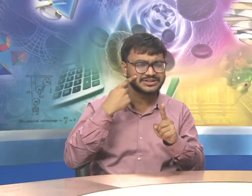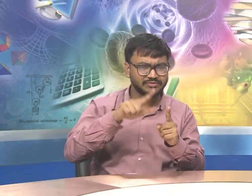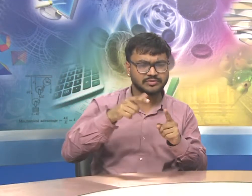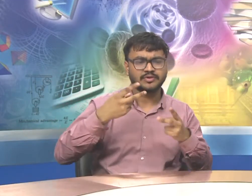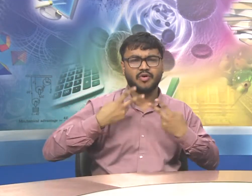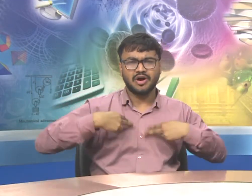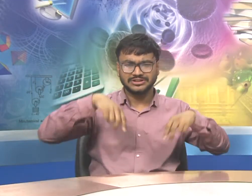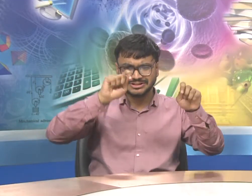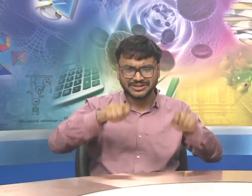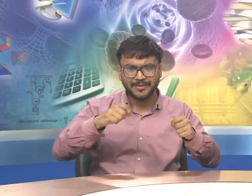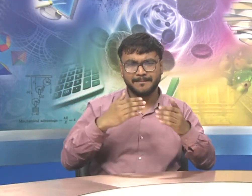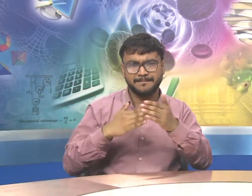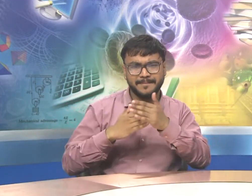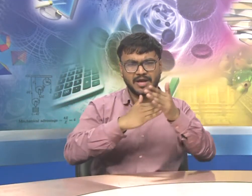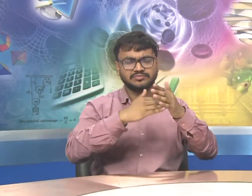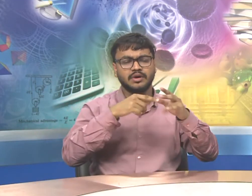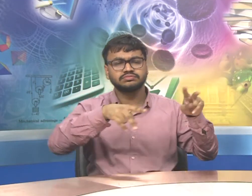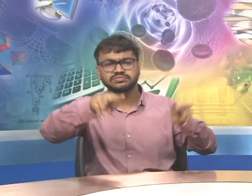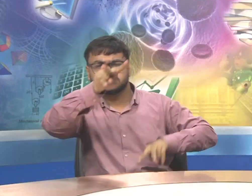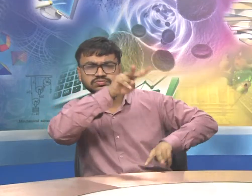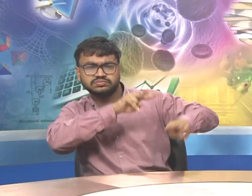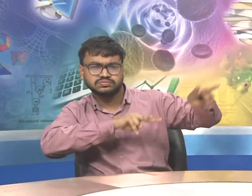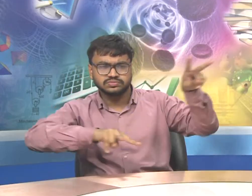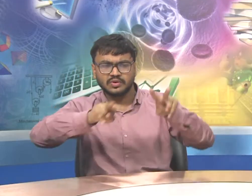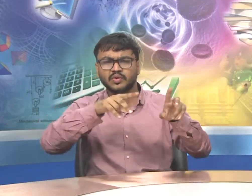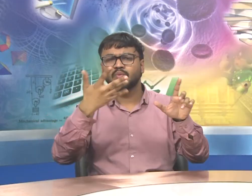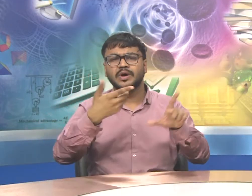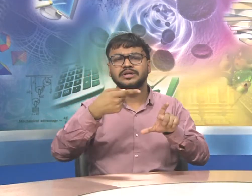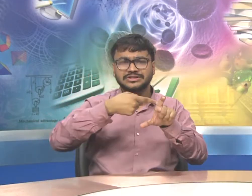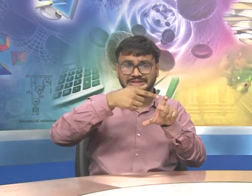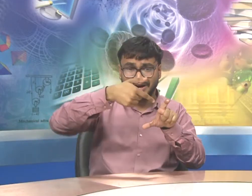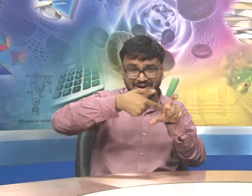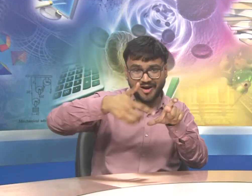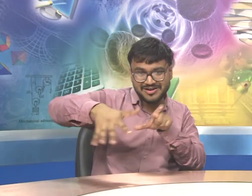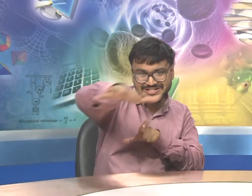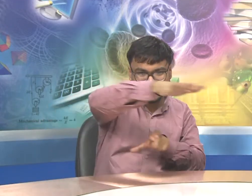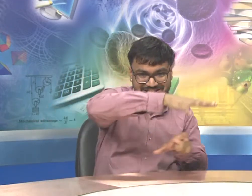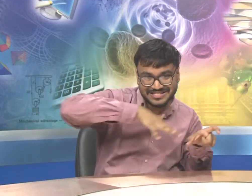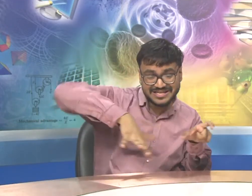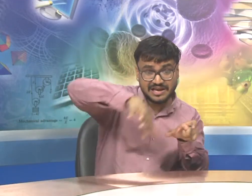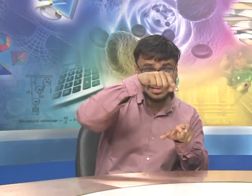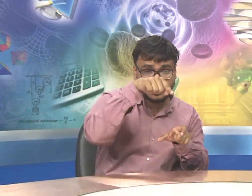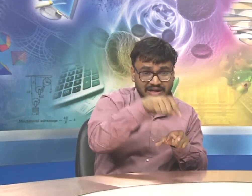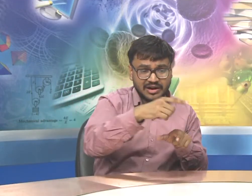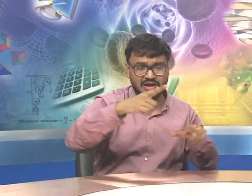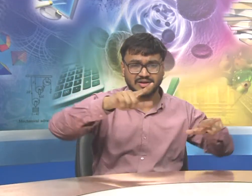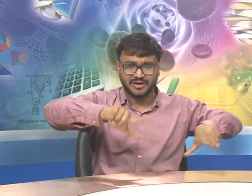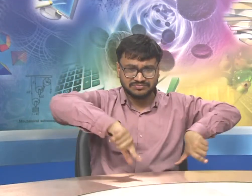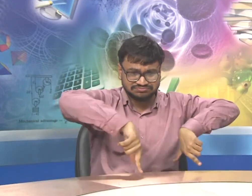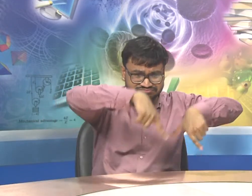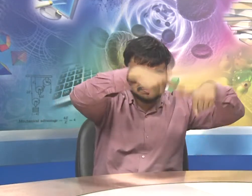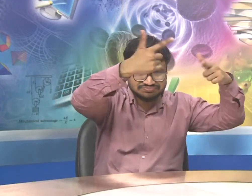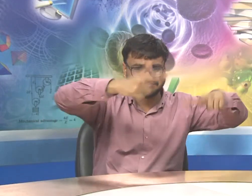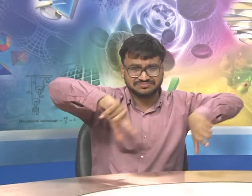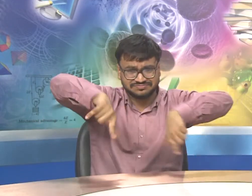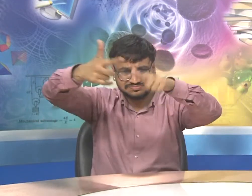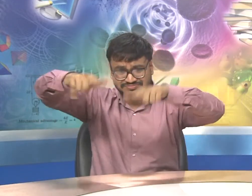In case of environmental pollution, the Supreme Court has